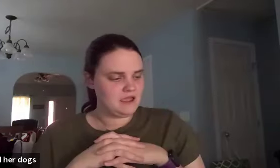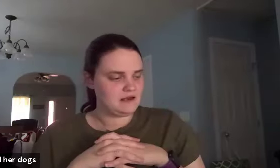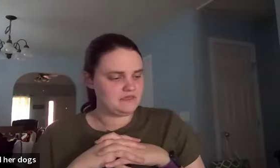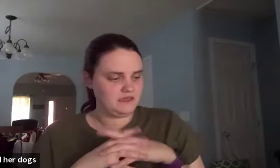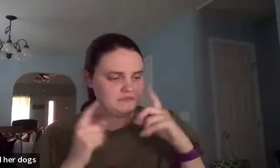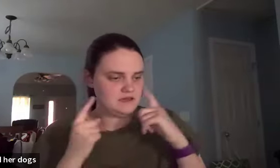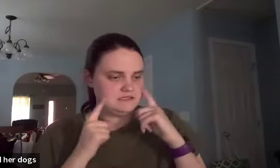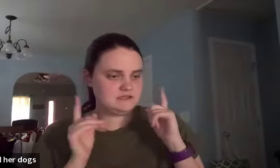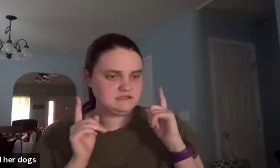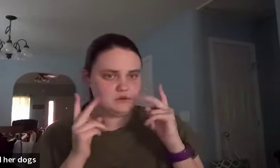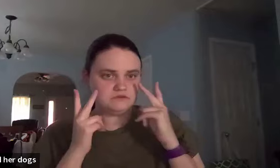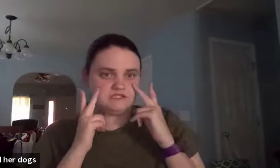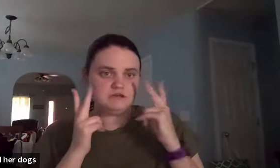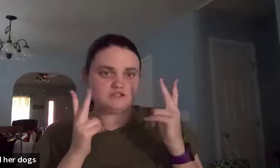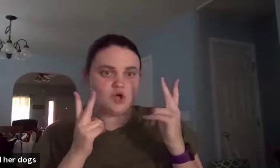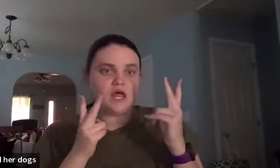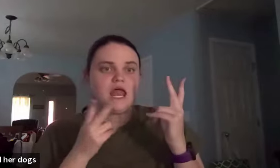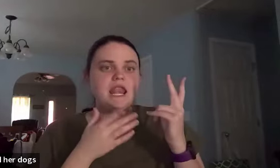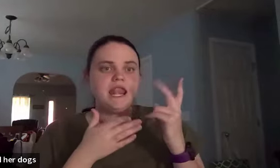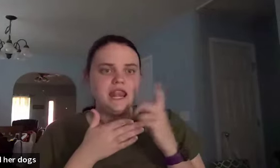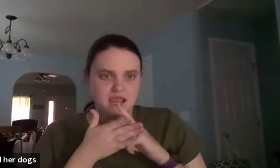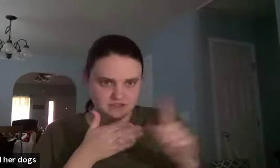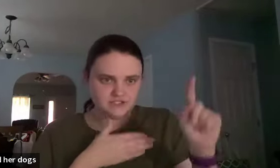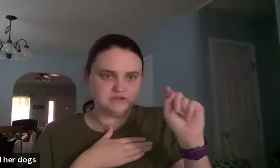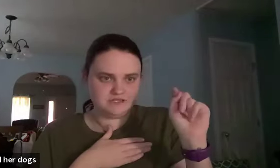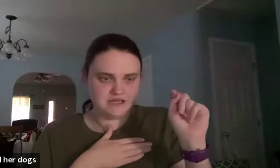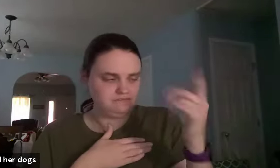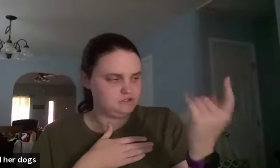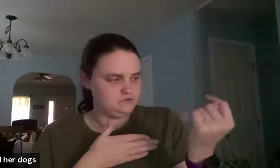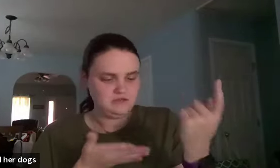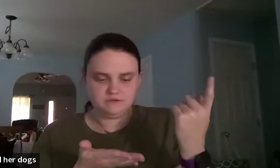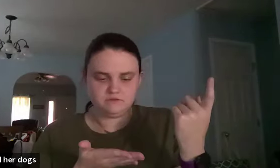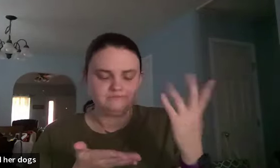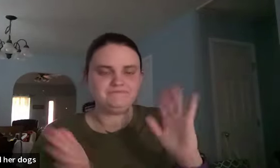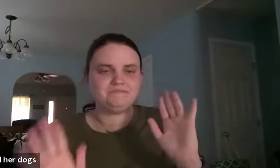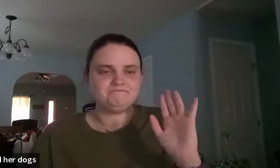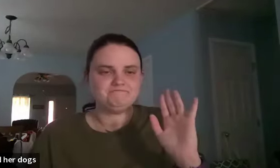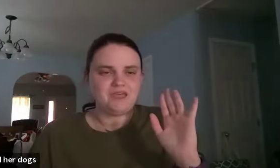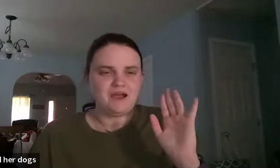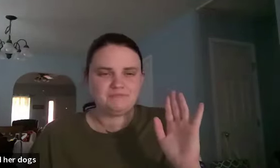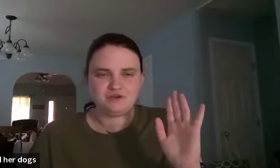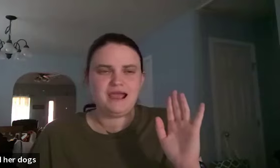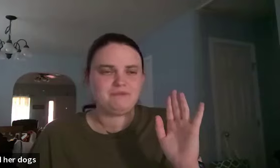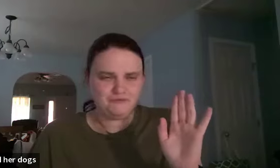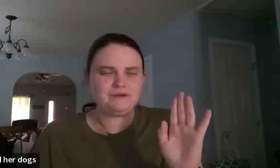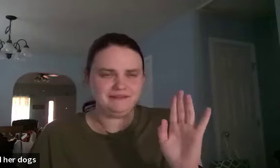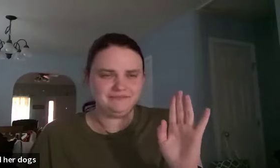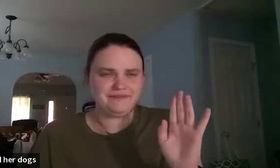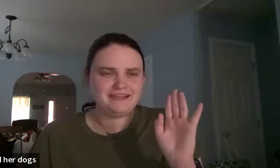And I think that is it. I will see you guys all next Tuesday. Tuesday? What in the world? I'm sorry. Before we leave, I